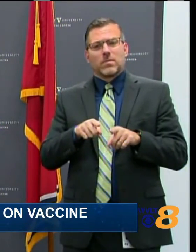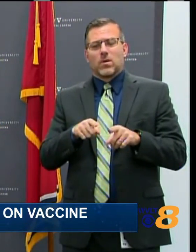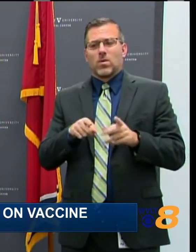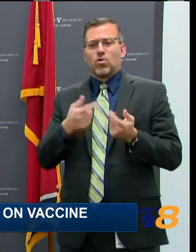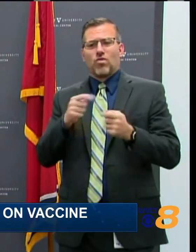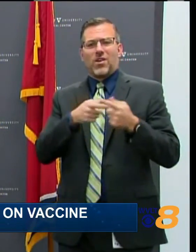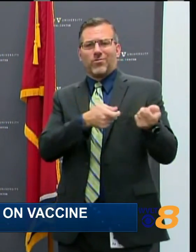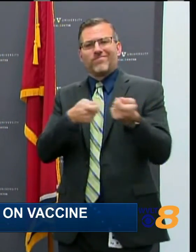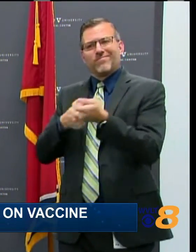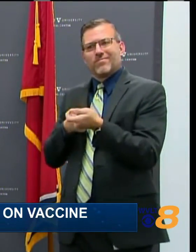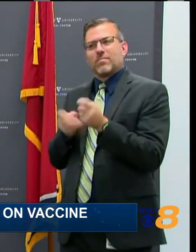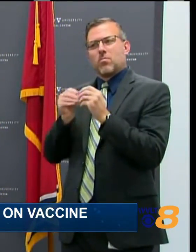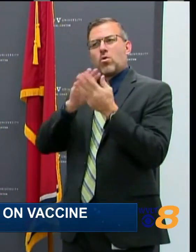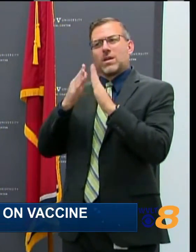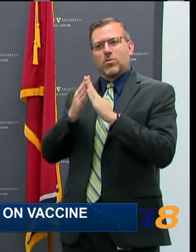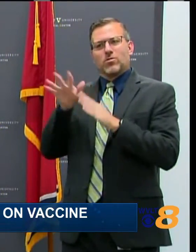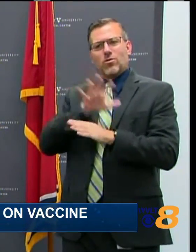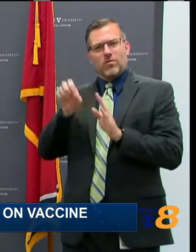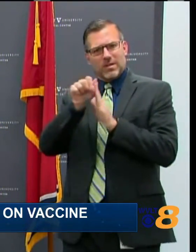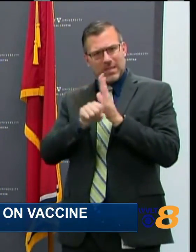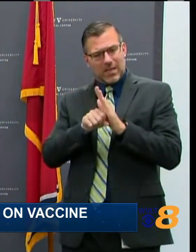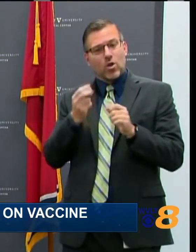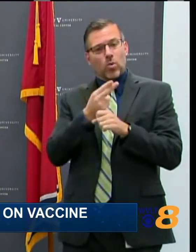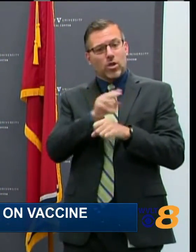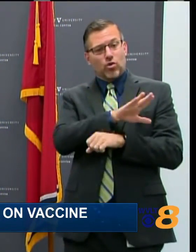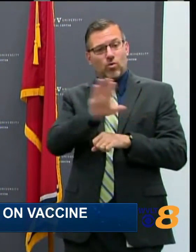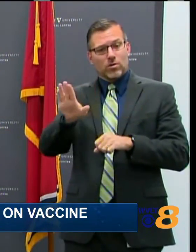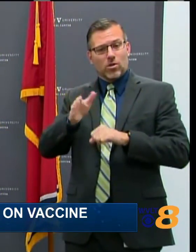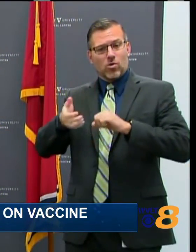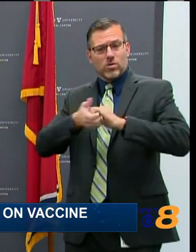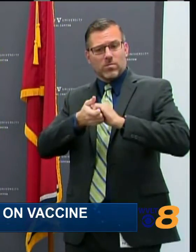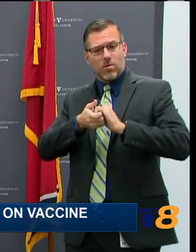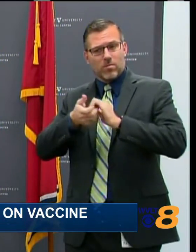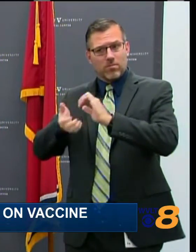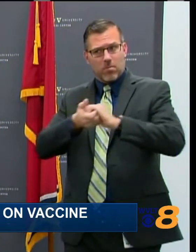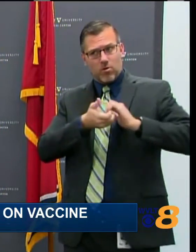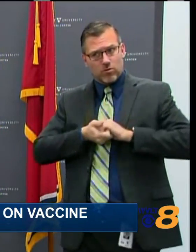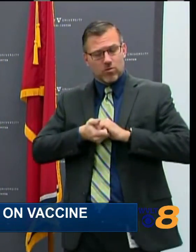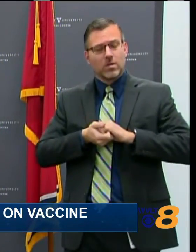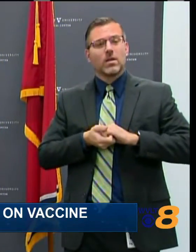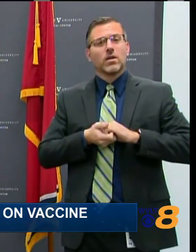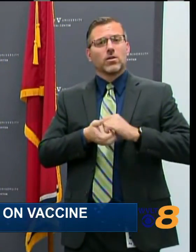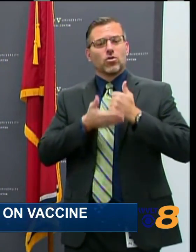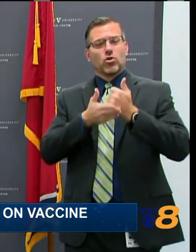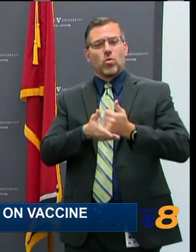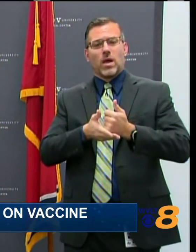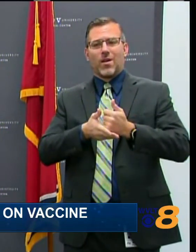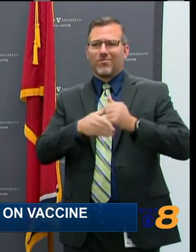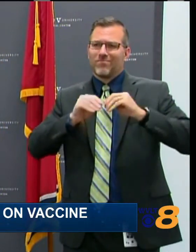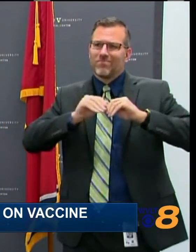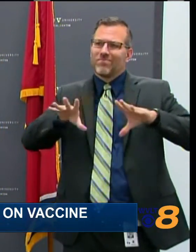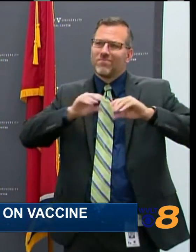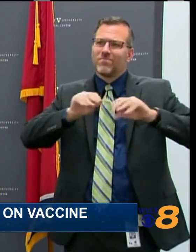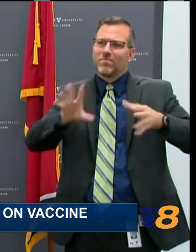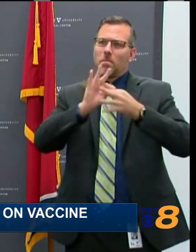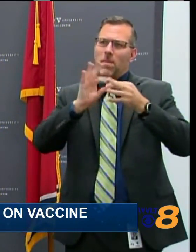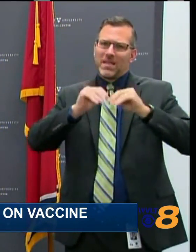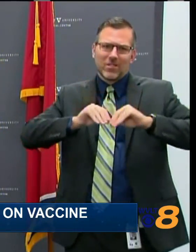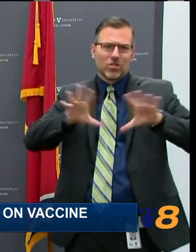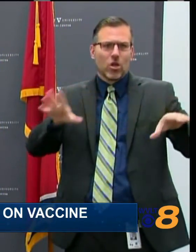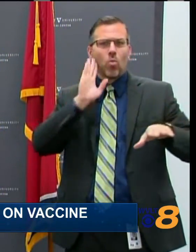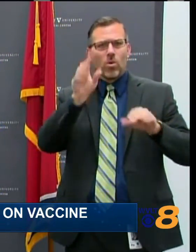of all types across this state. We used those partnerships and that infrastructure to begin messaging about the vaccine, and that's